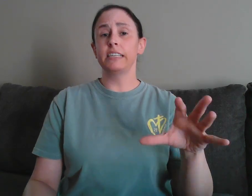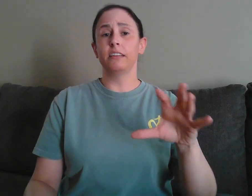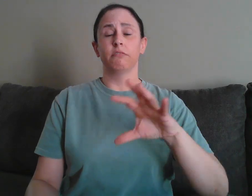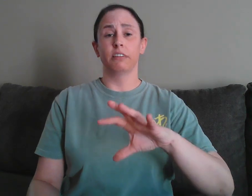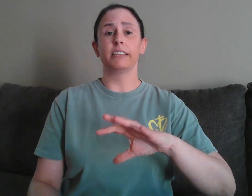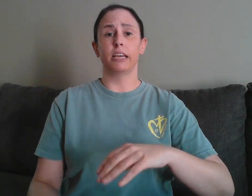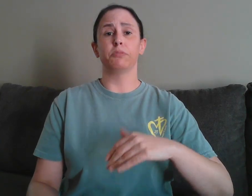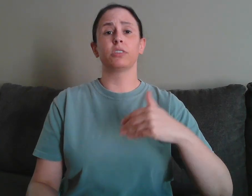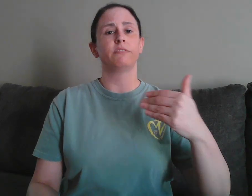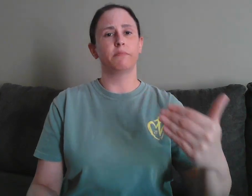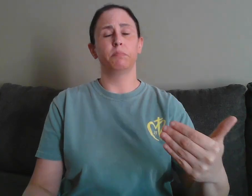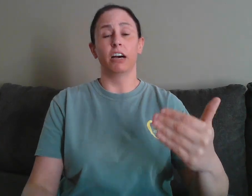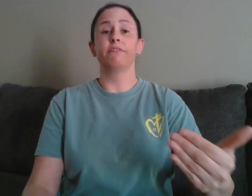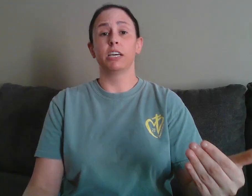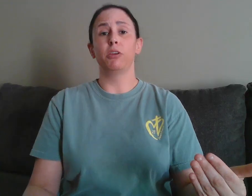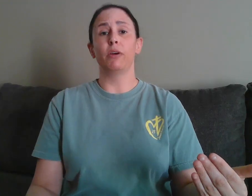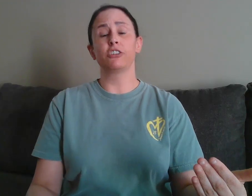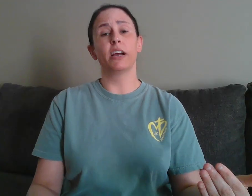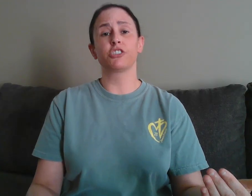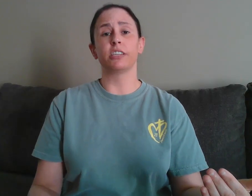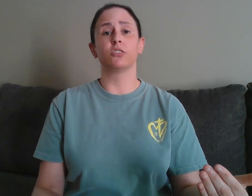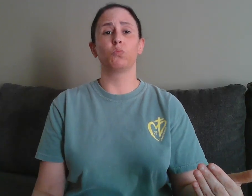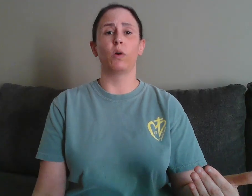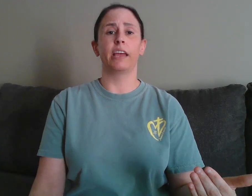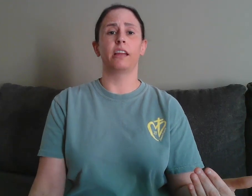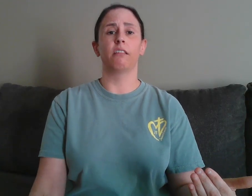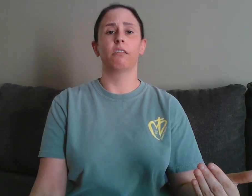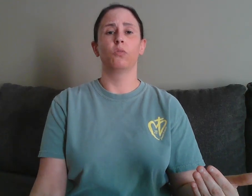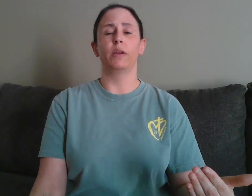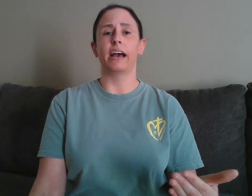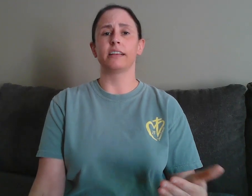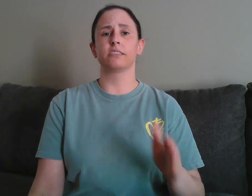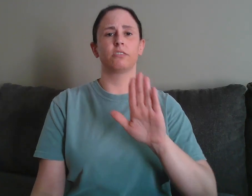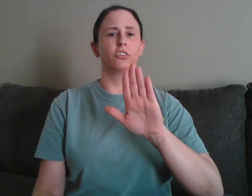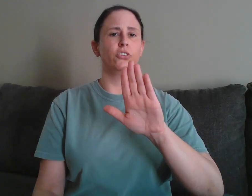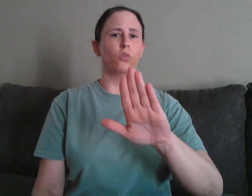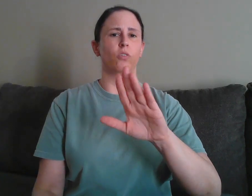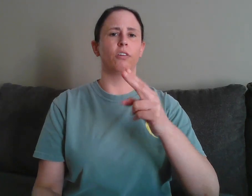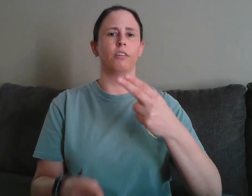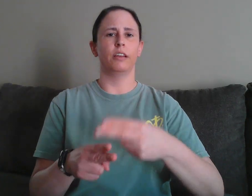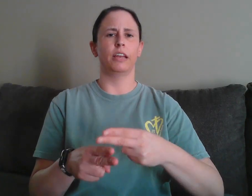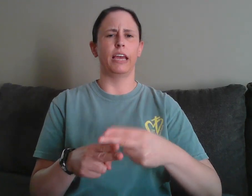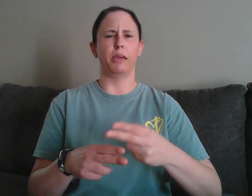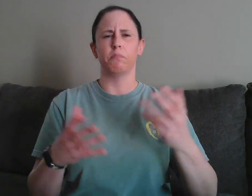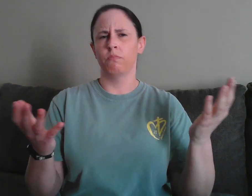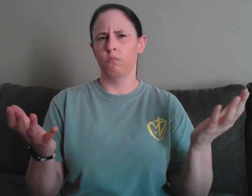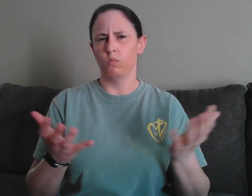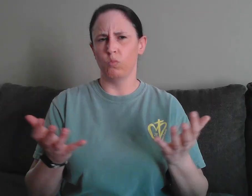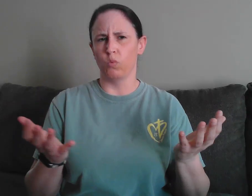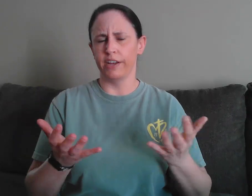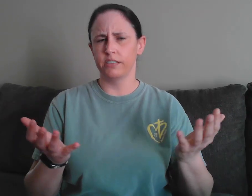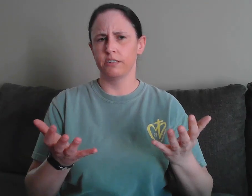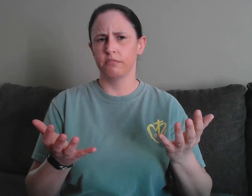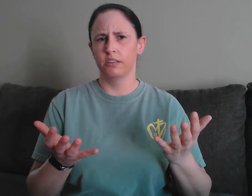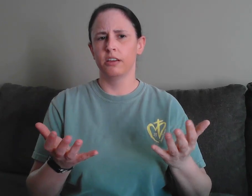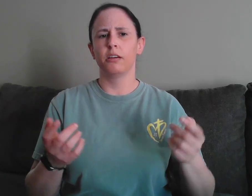seen examples of WH questions when we asked your name, what?